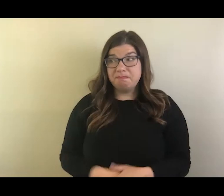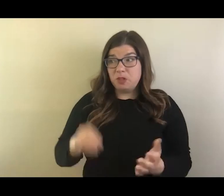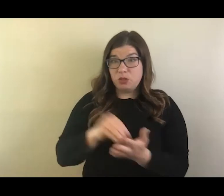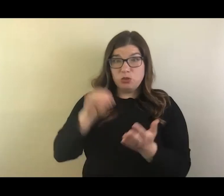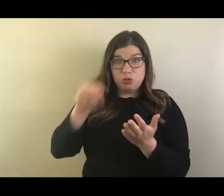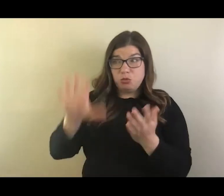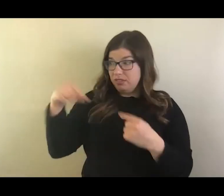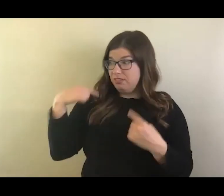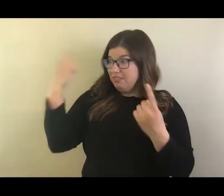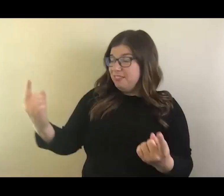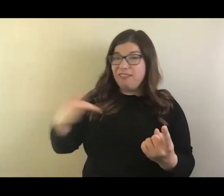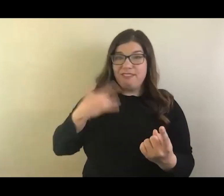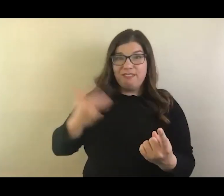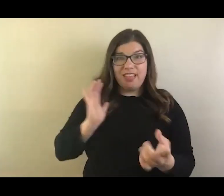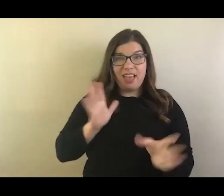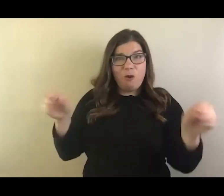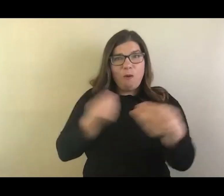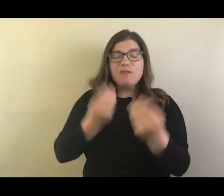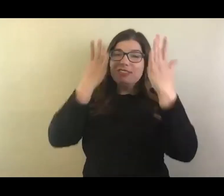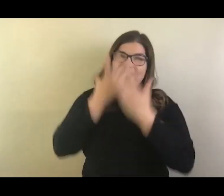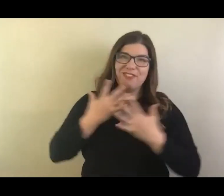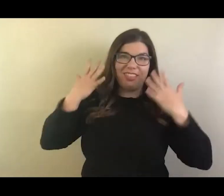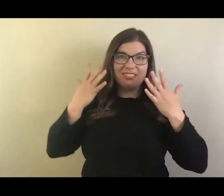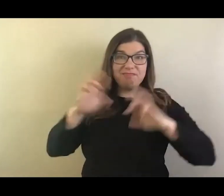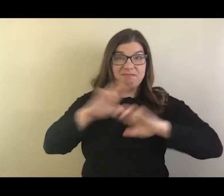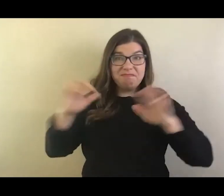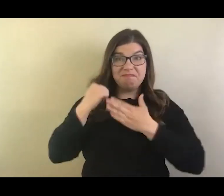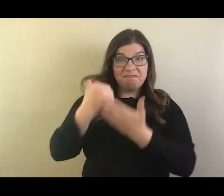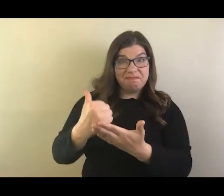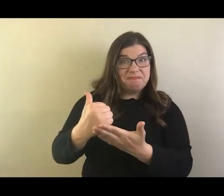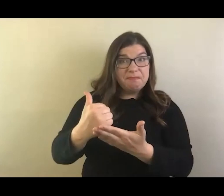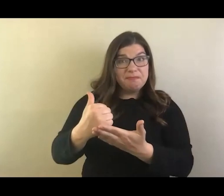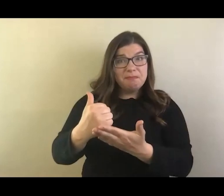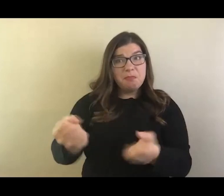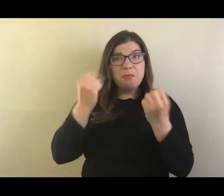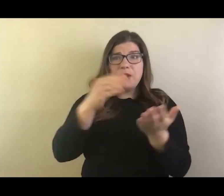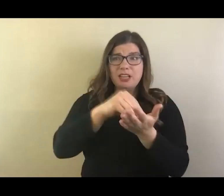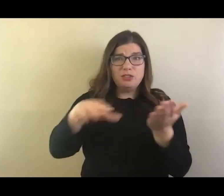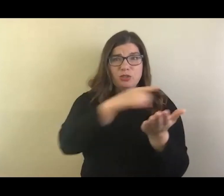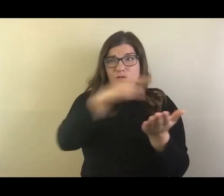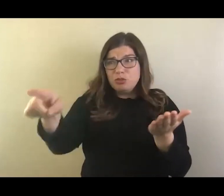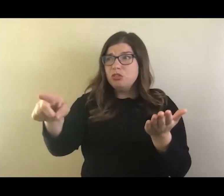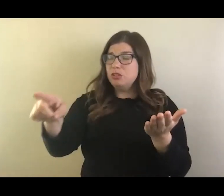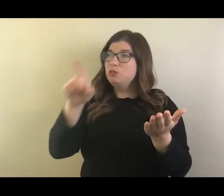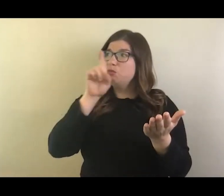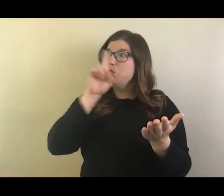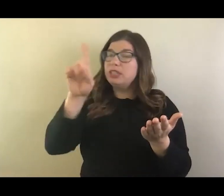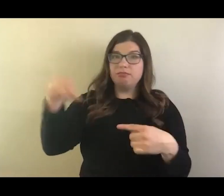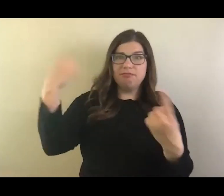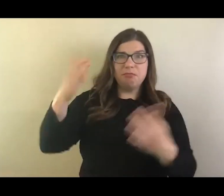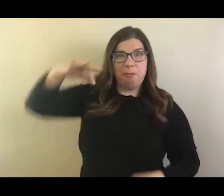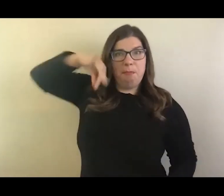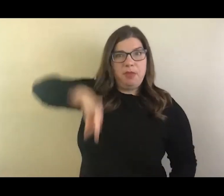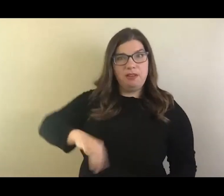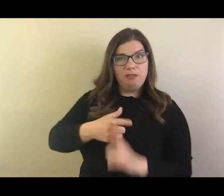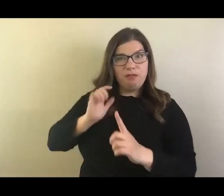Students find that this is an office of friendly people who are here to help. Many students benefit by the support we can help to